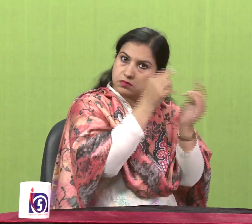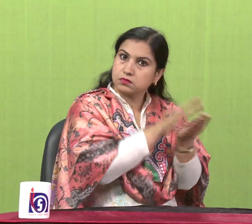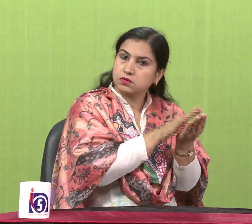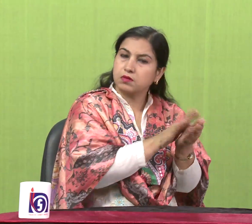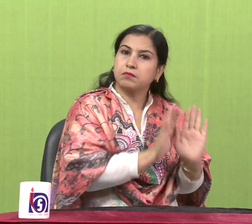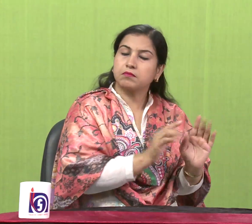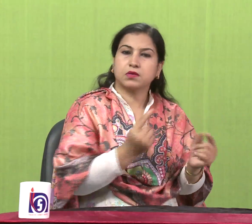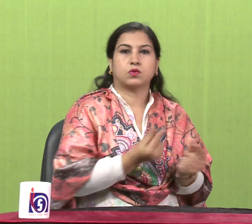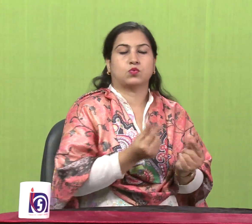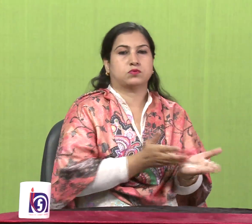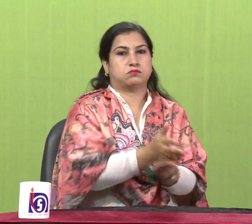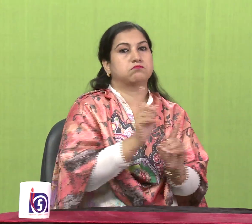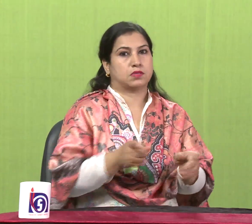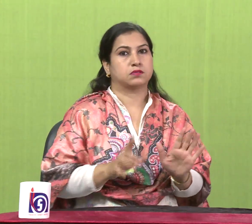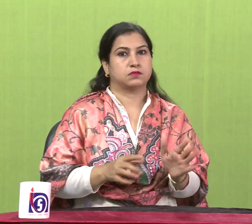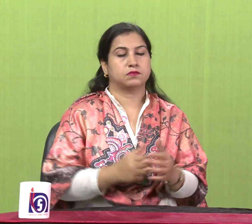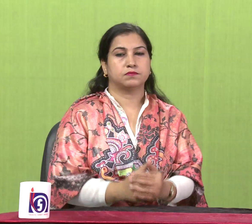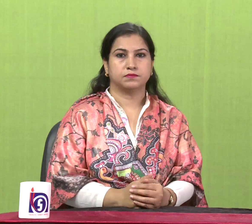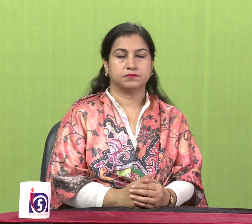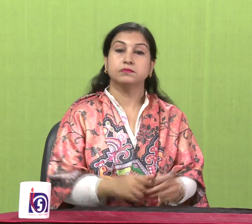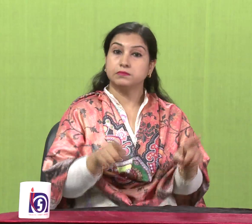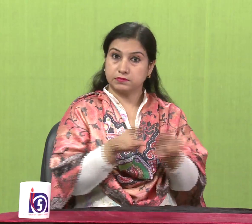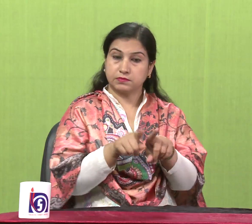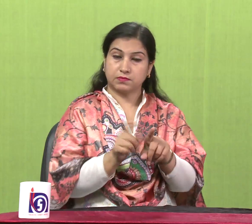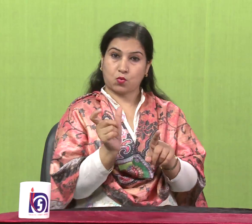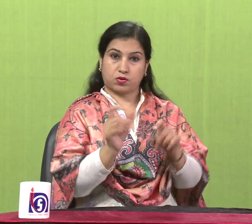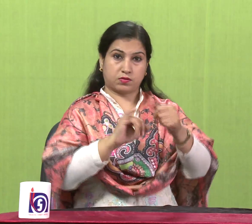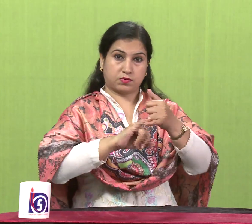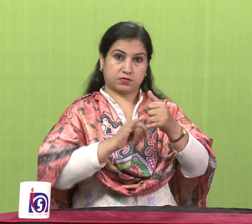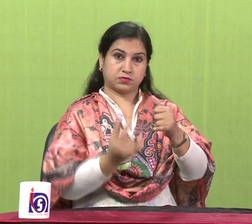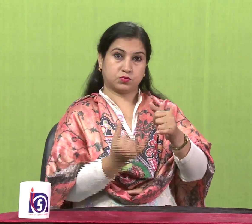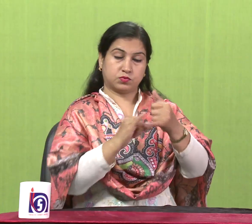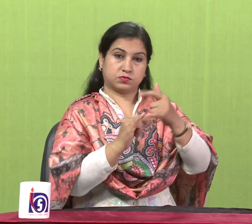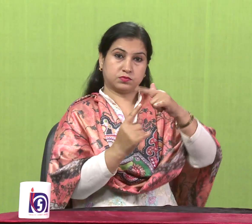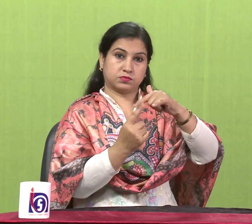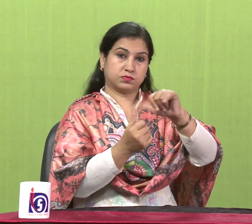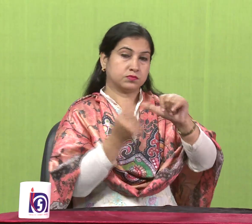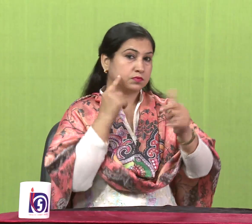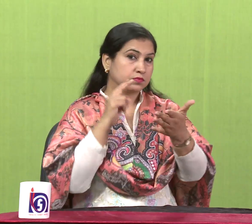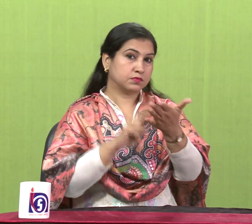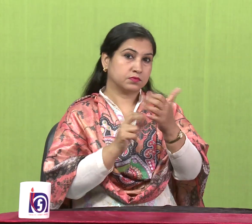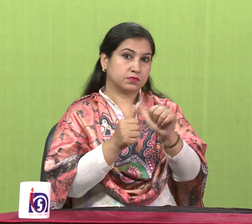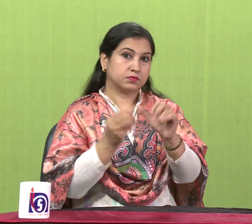Sustainable development takes care